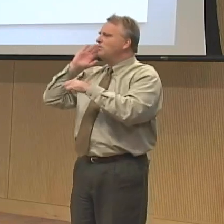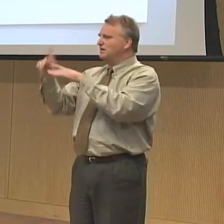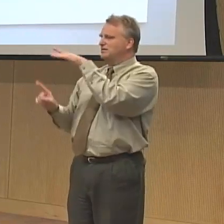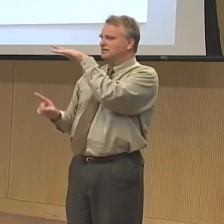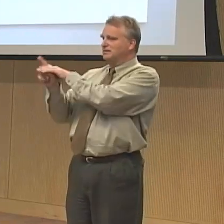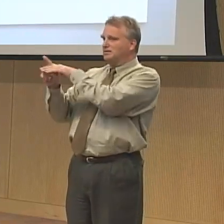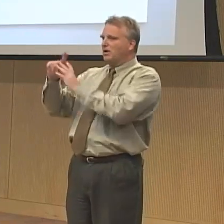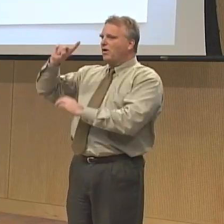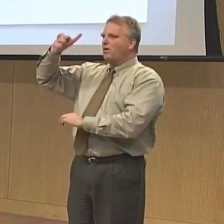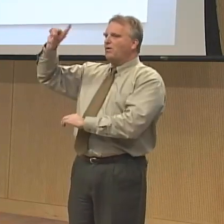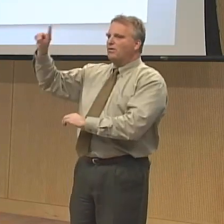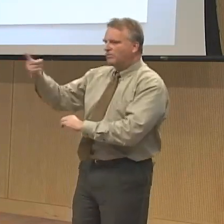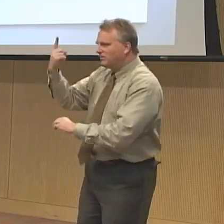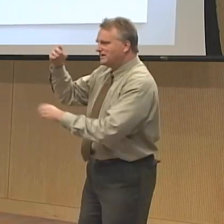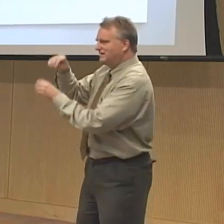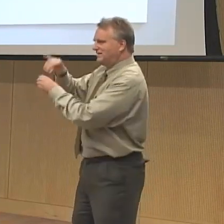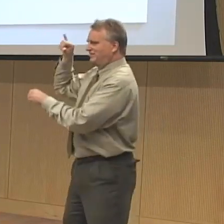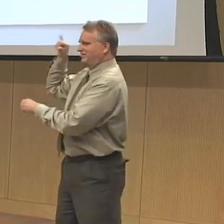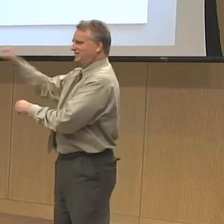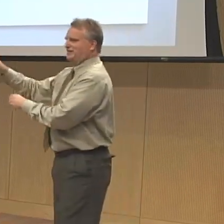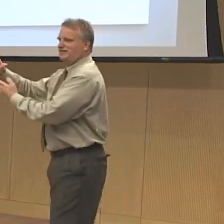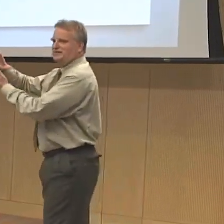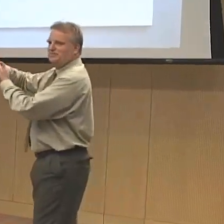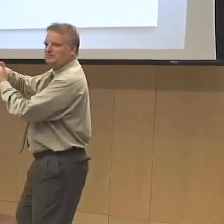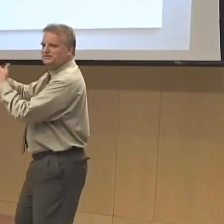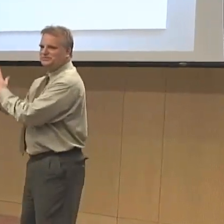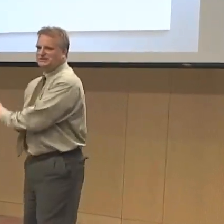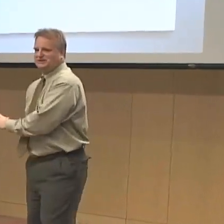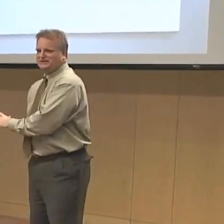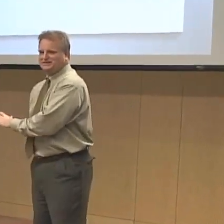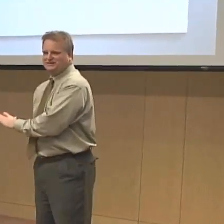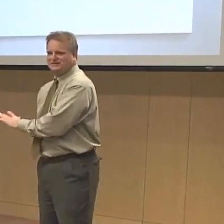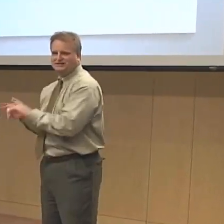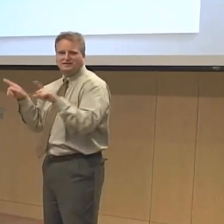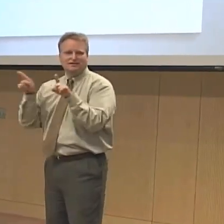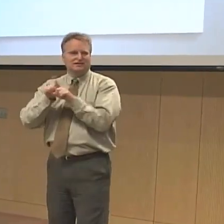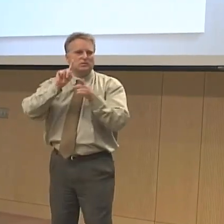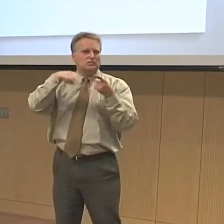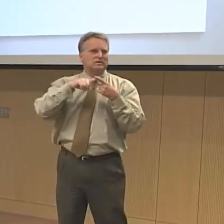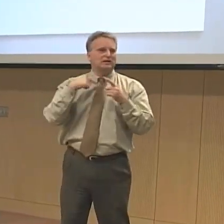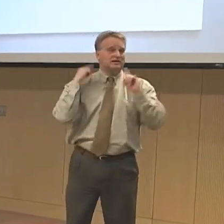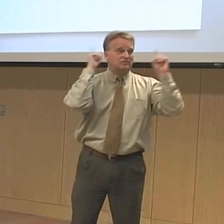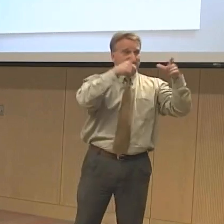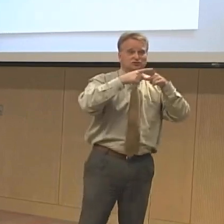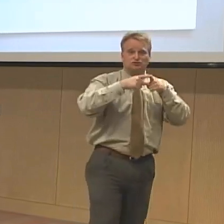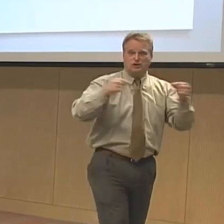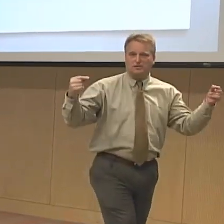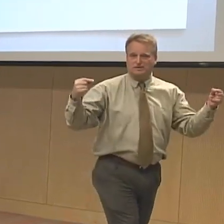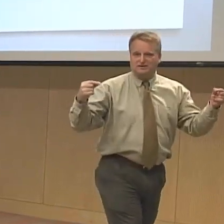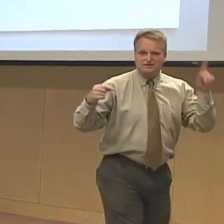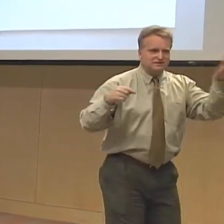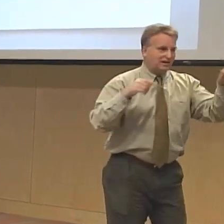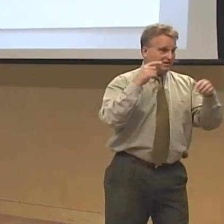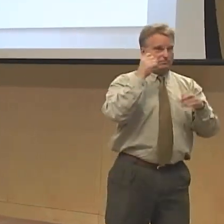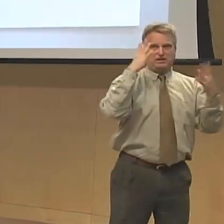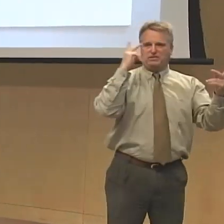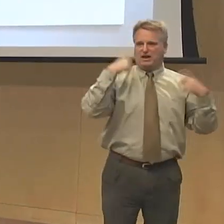that we understand, but it's within a certain community that it's well understood. For example, when I was in